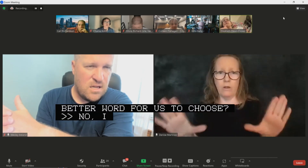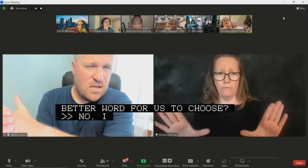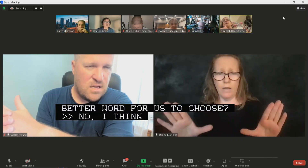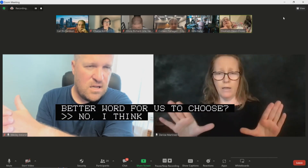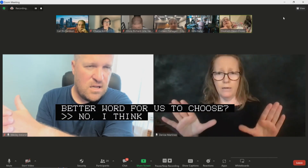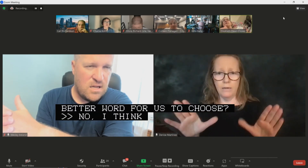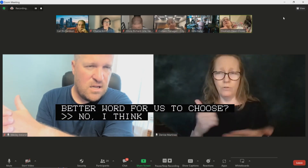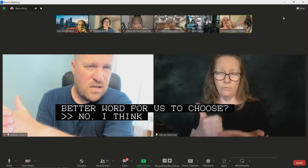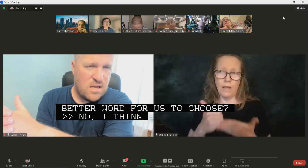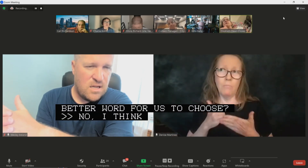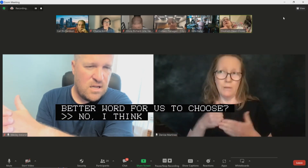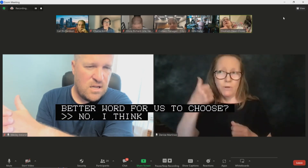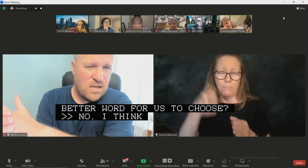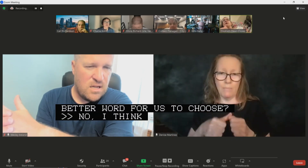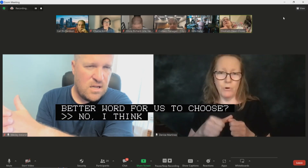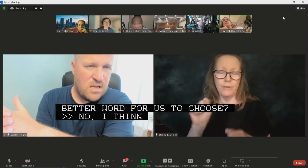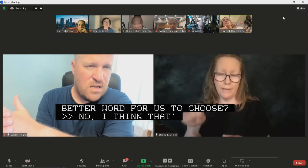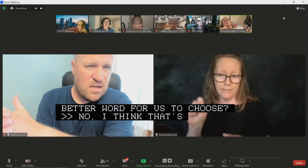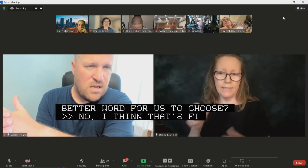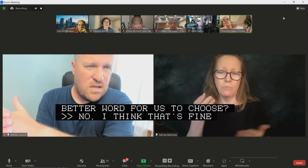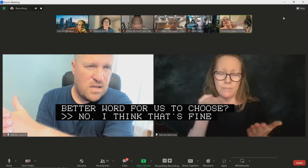refreshed my memory that was also